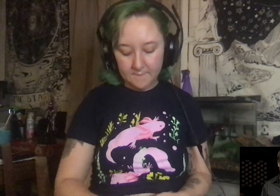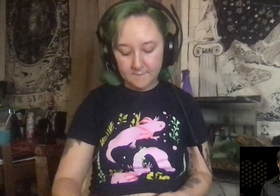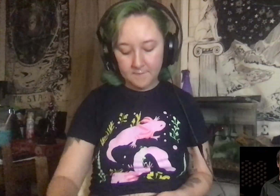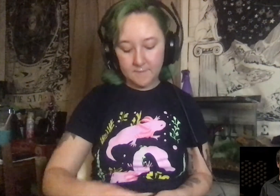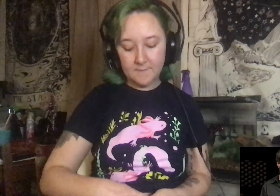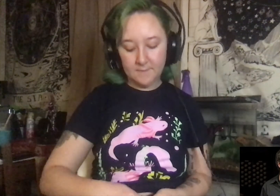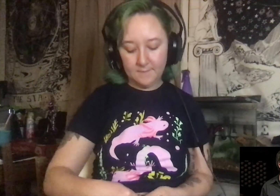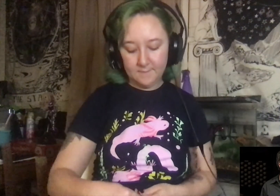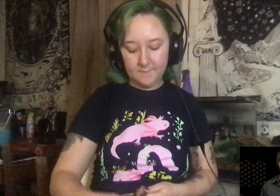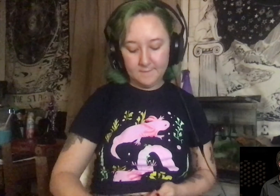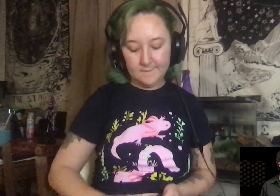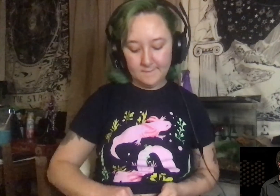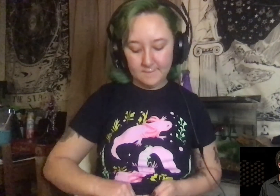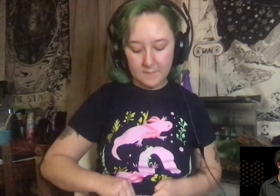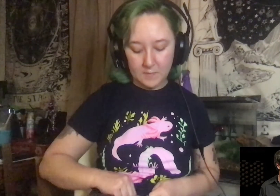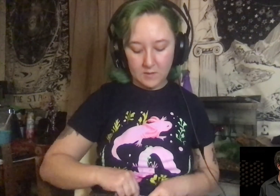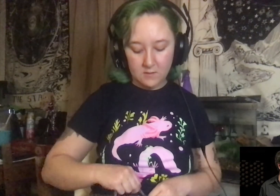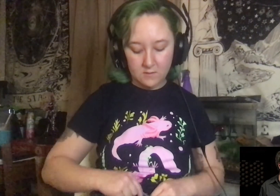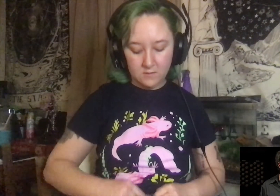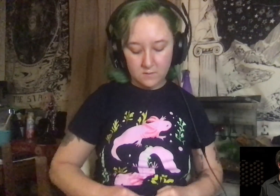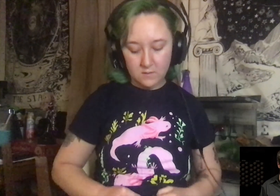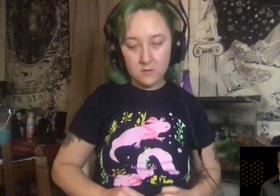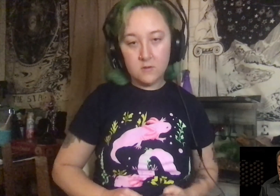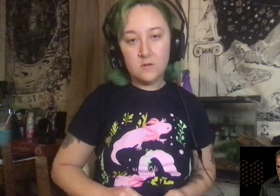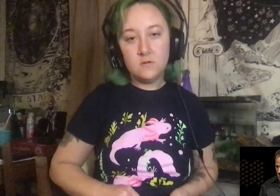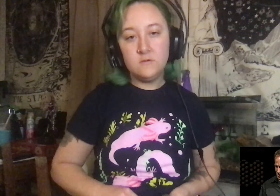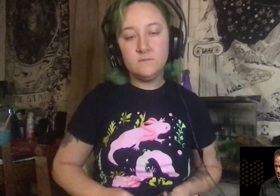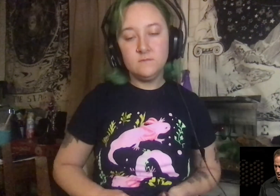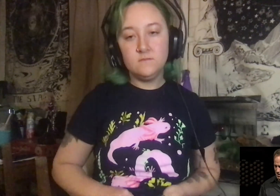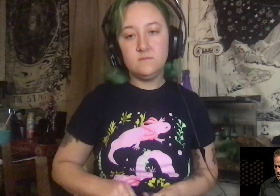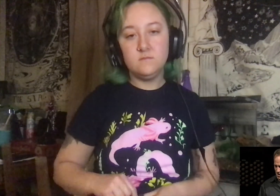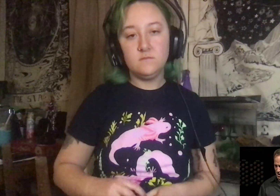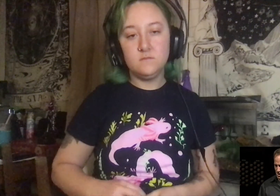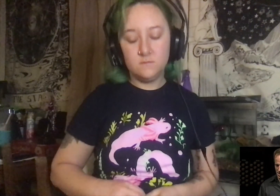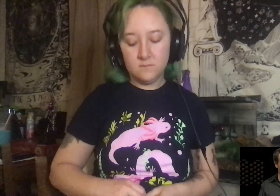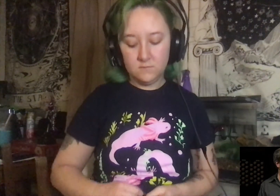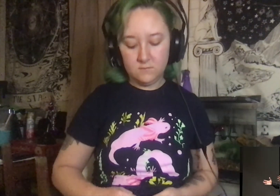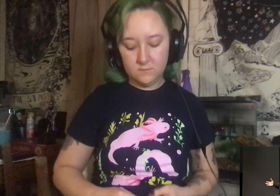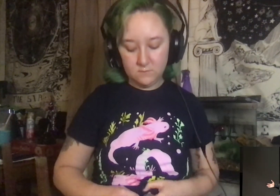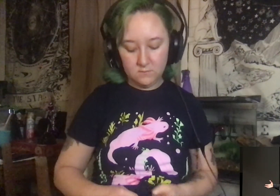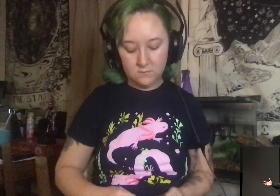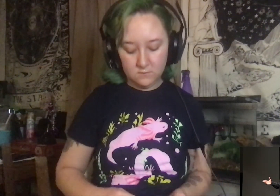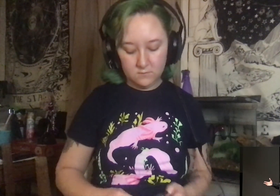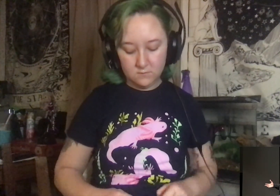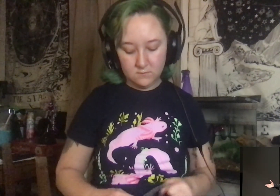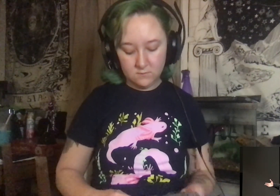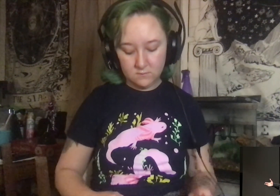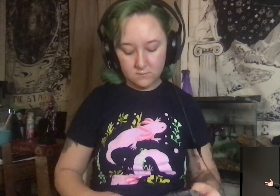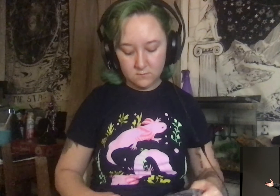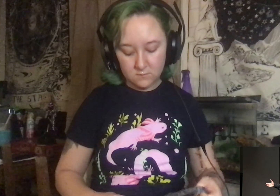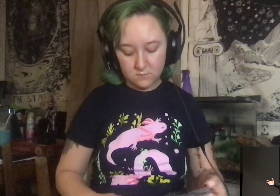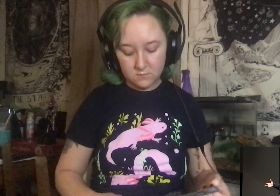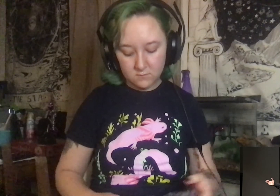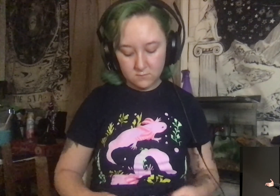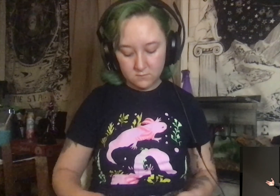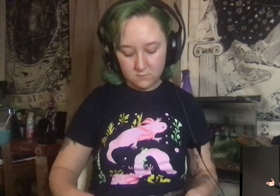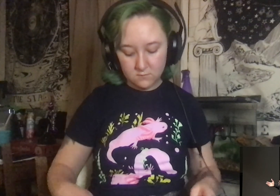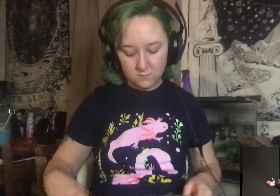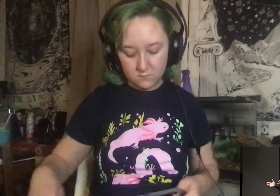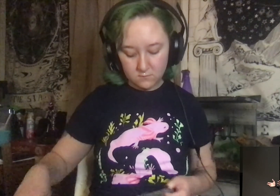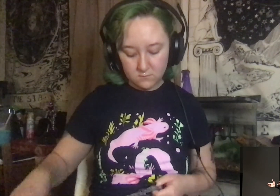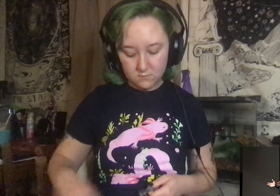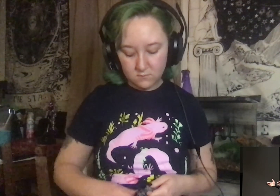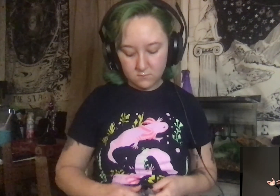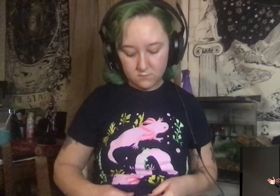most important thing to know and to really come face to face with is the fact that I got it wrong about a lot of things, not just the testicles